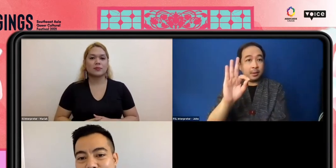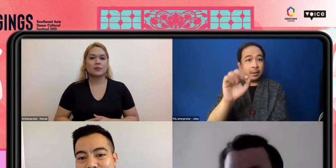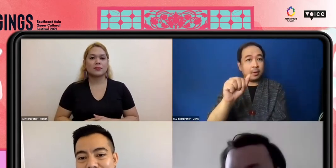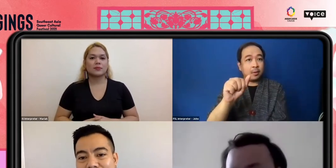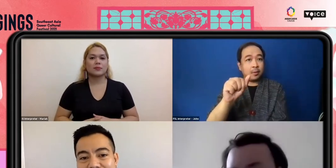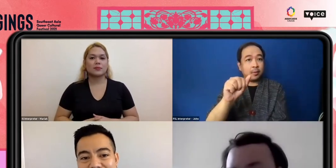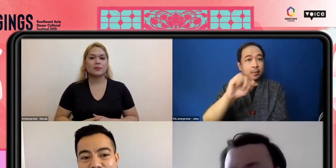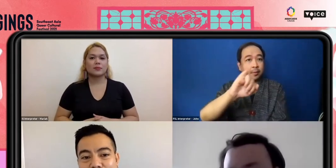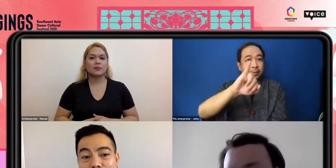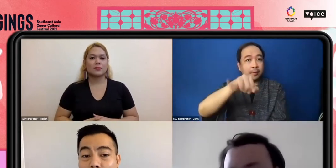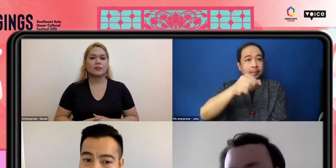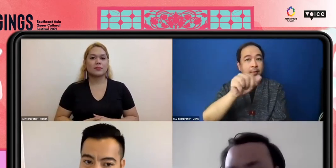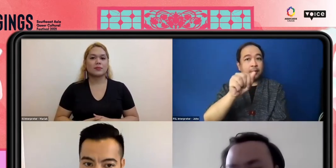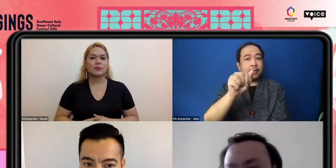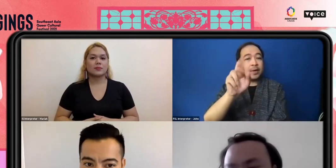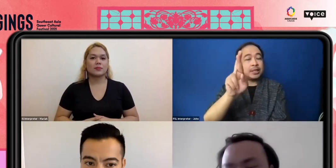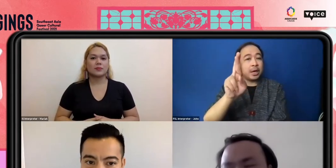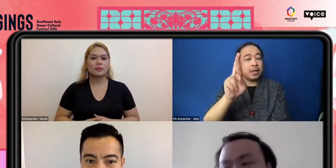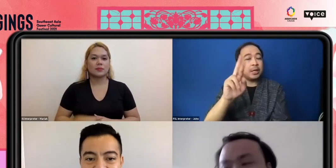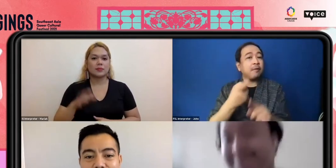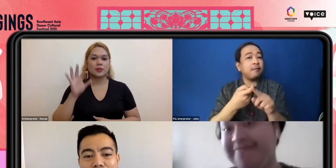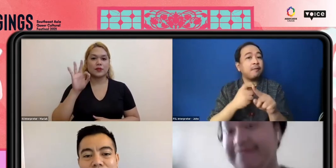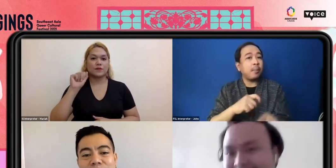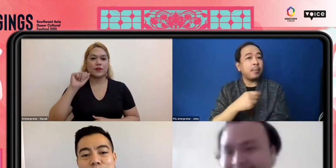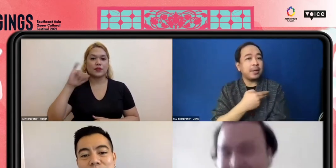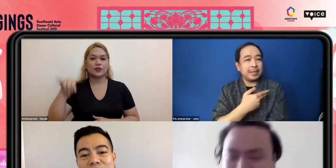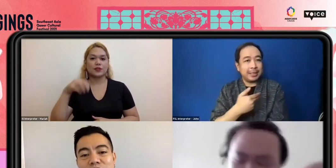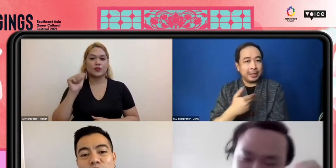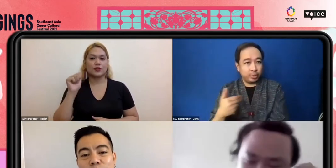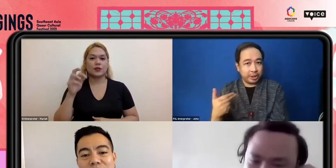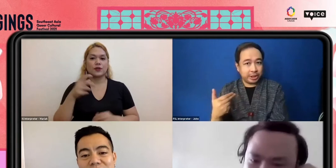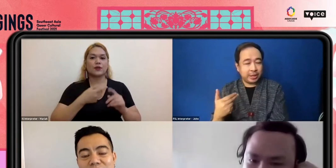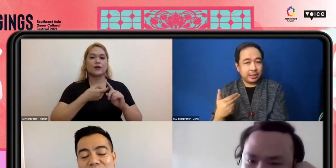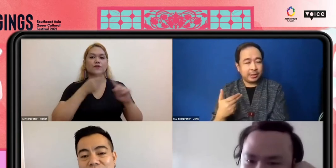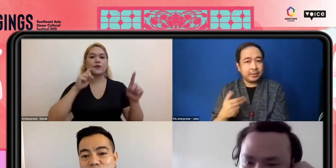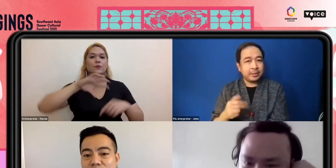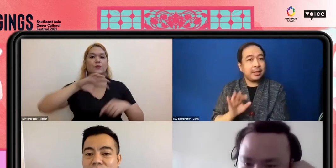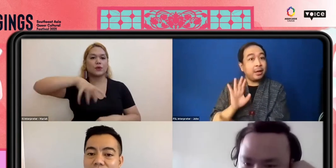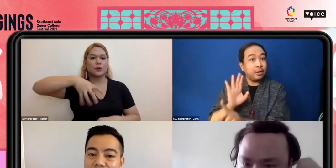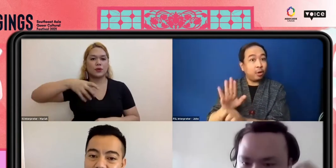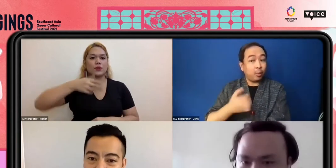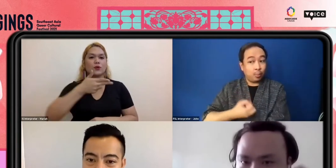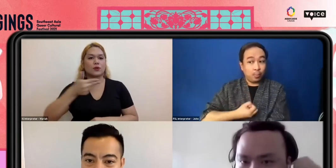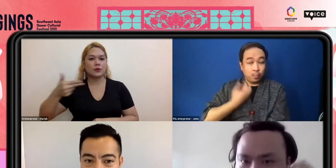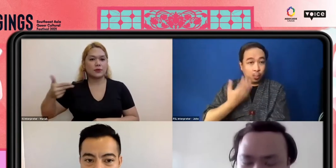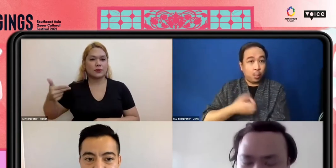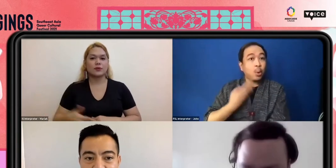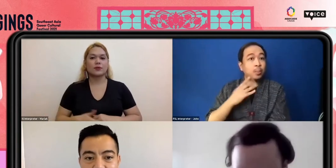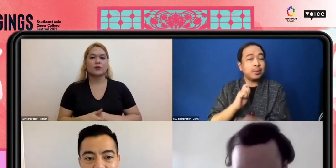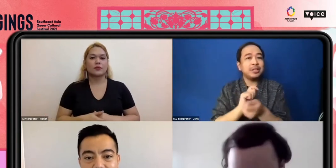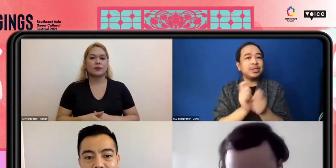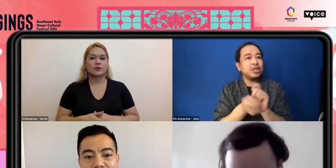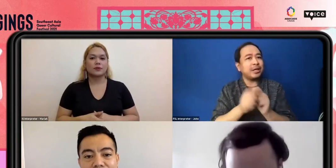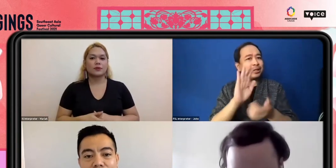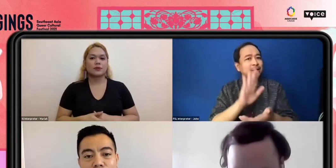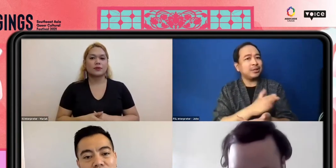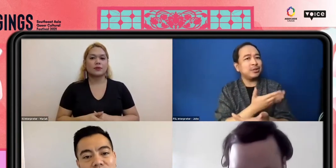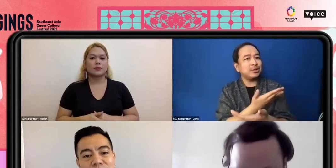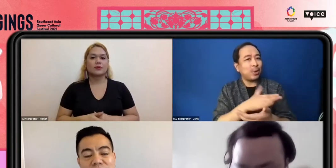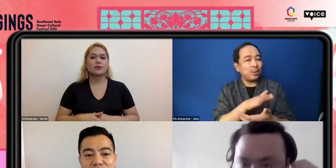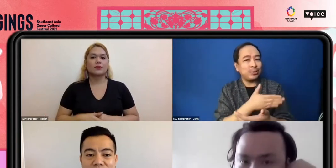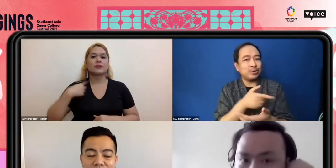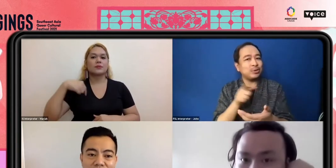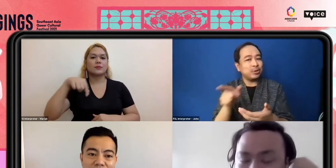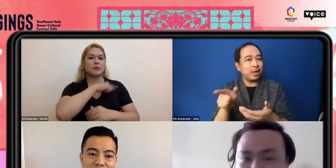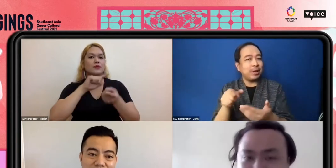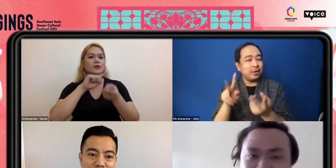His poems are essentially pop songs and have appeared on Queer Southeast Asia, Globetrotter, and Magdalene, among